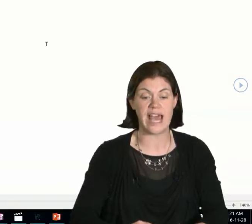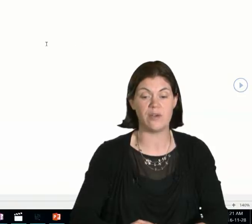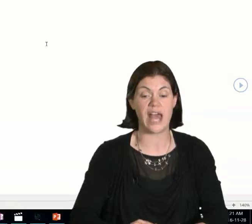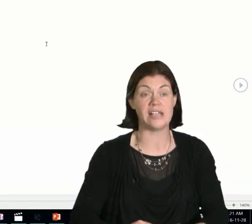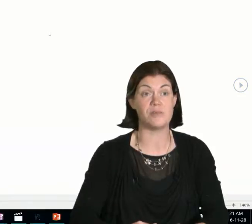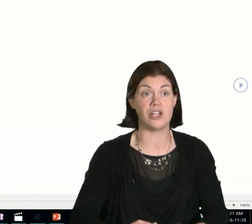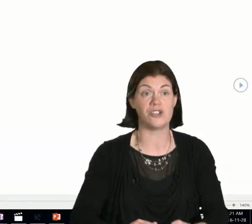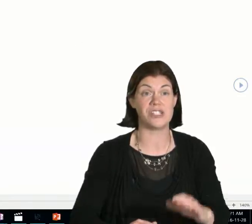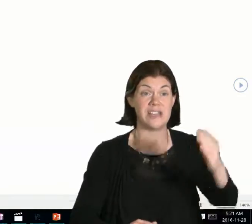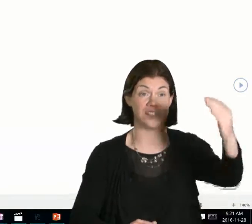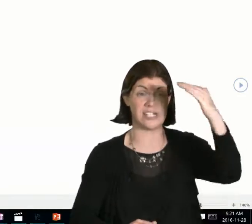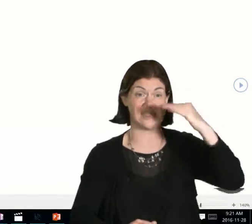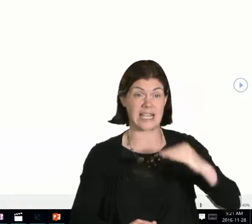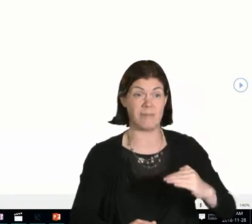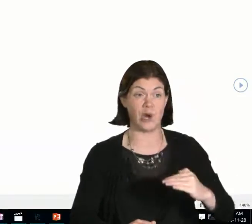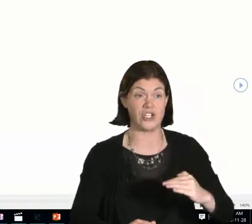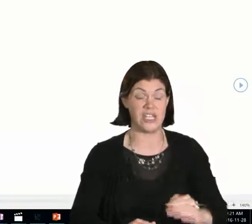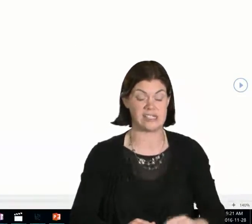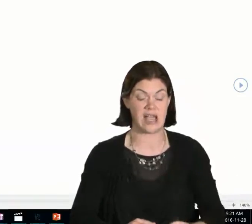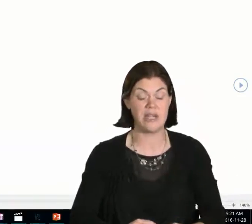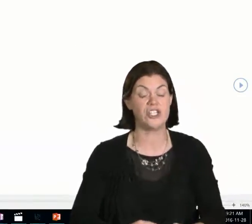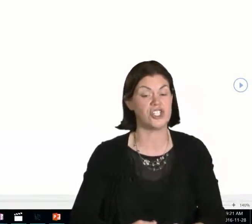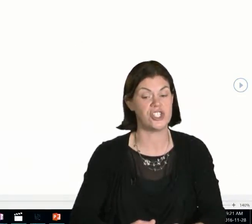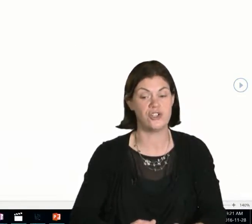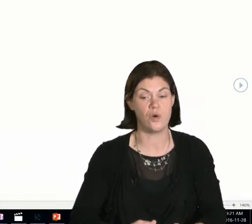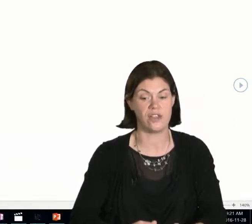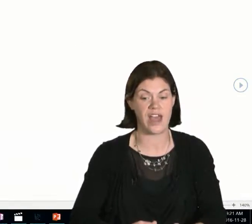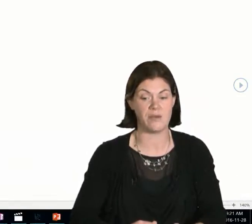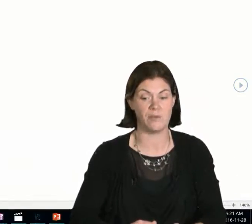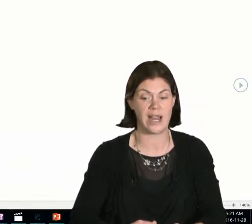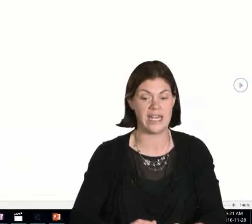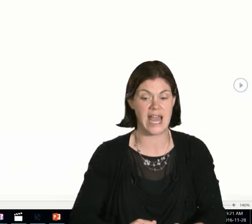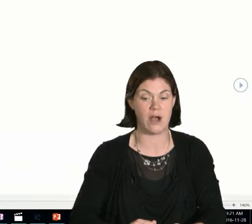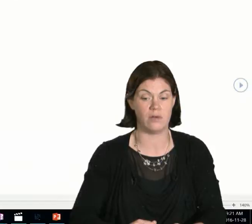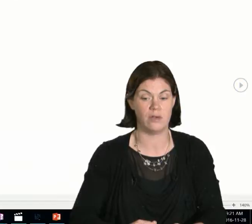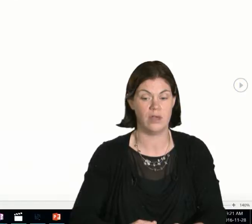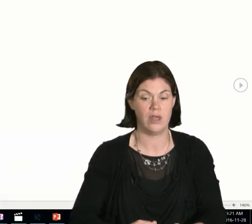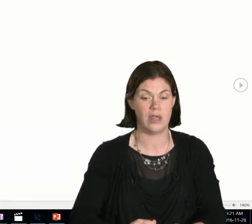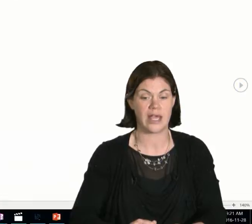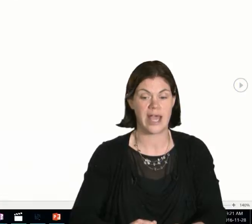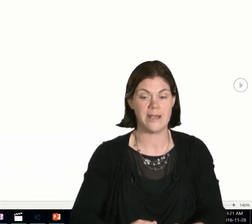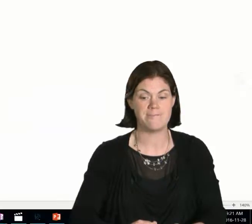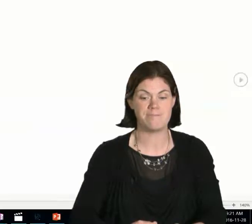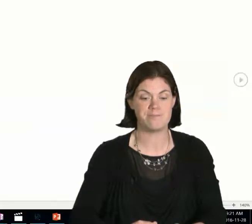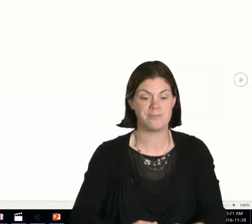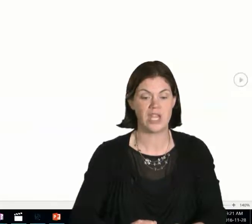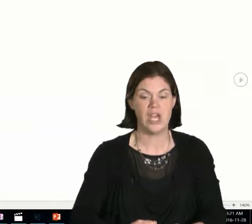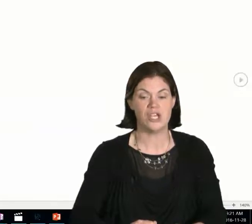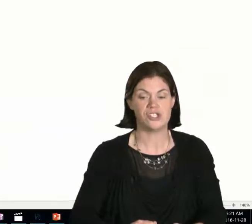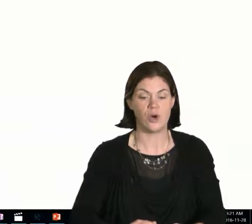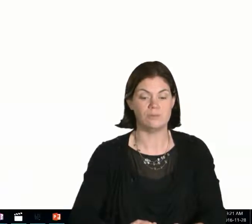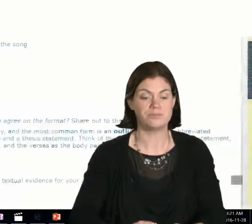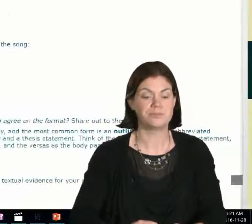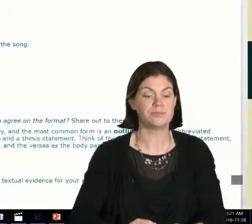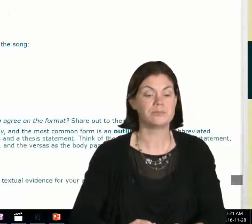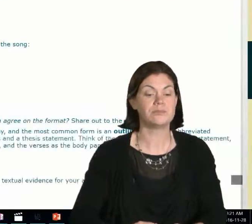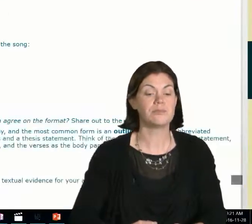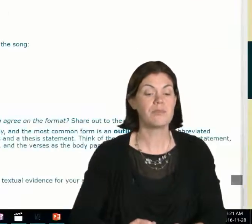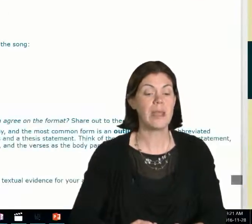scroll down as well, you'll see there's a second part to the assignment. Just ignore that right now. Okay.